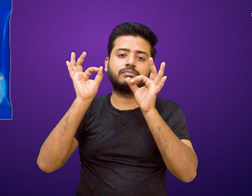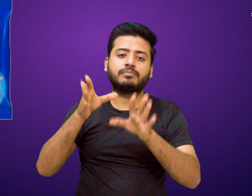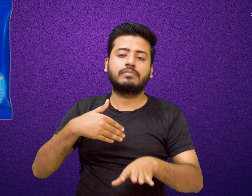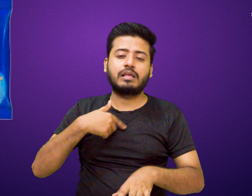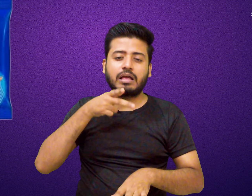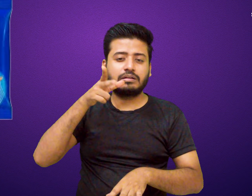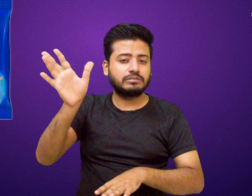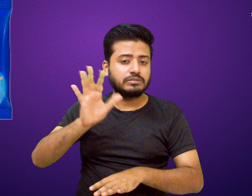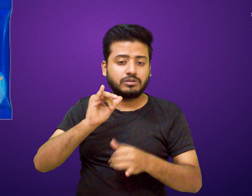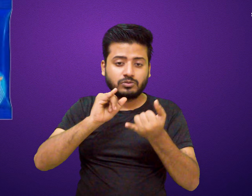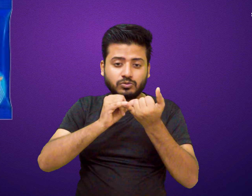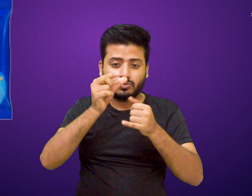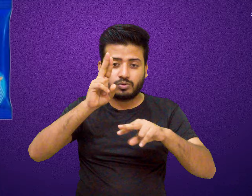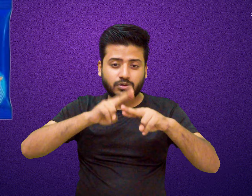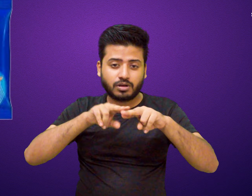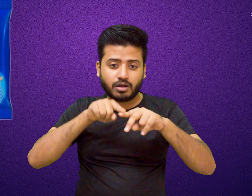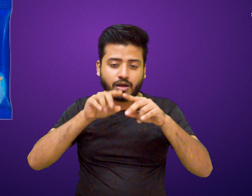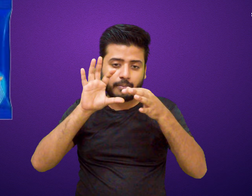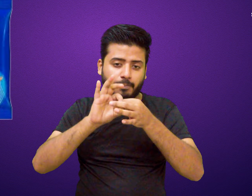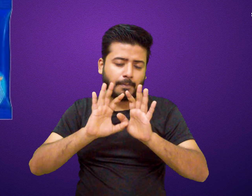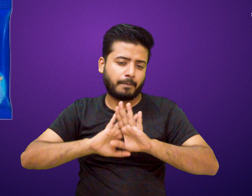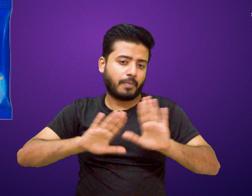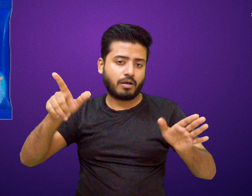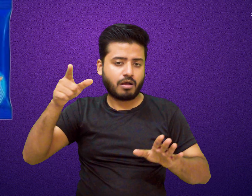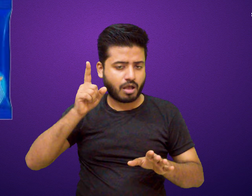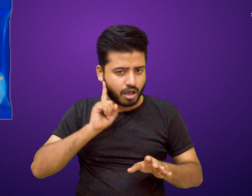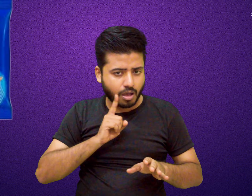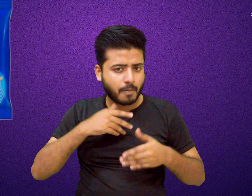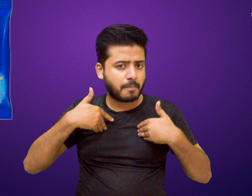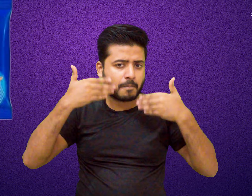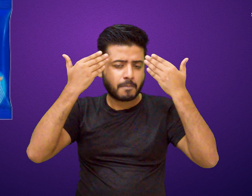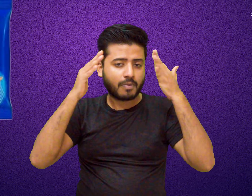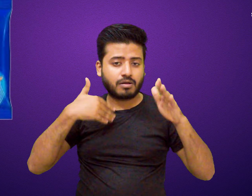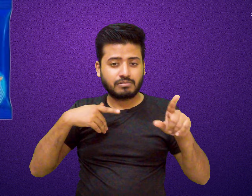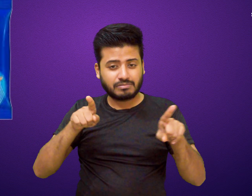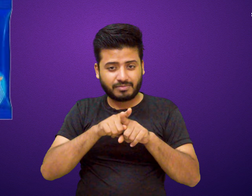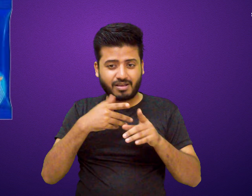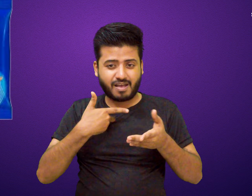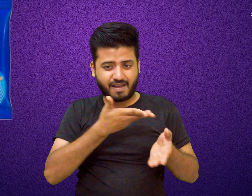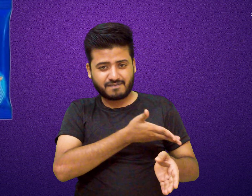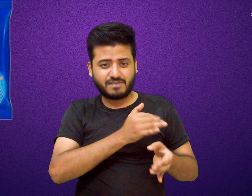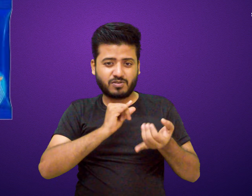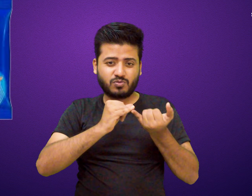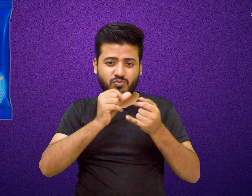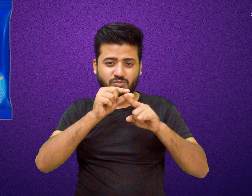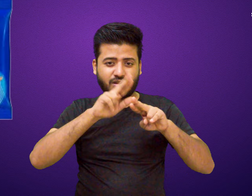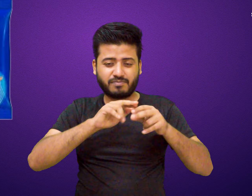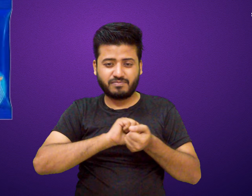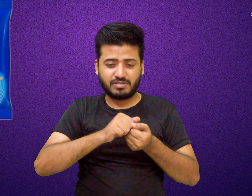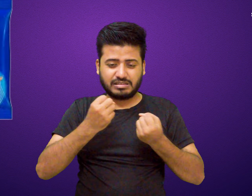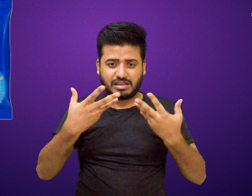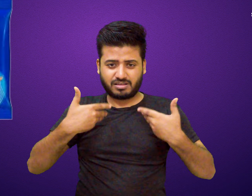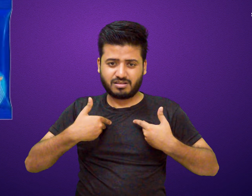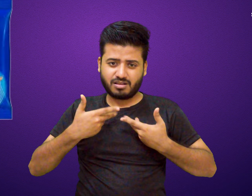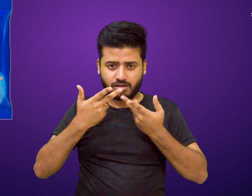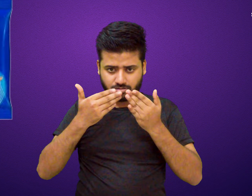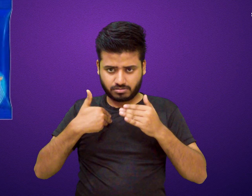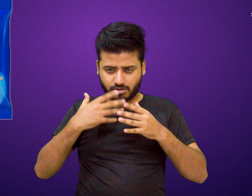gentle on skin, clothes, and the environment. A plant-based formula that is eco-friendly, non-toxic, and free